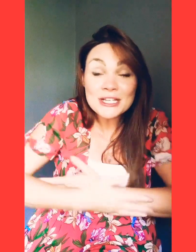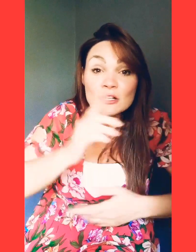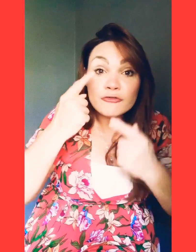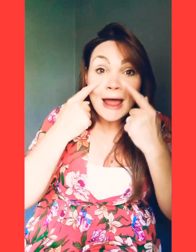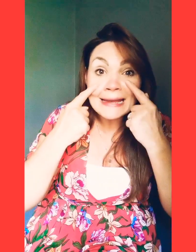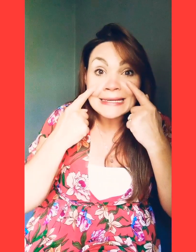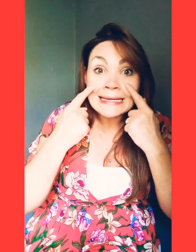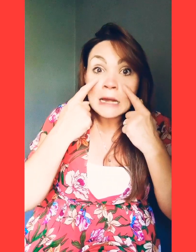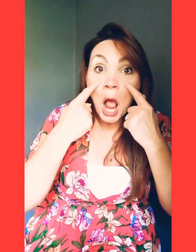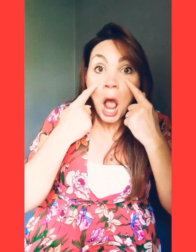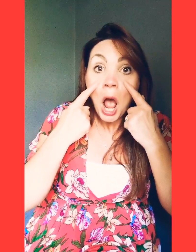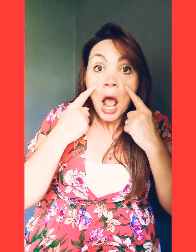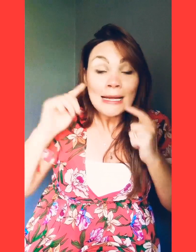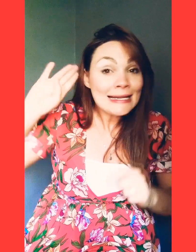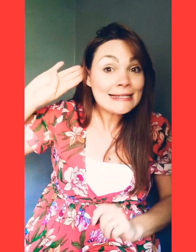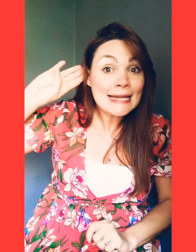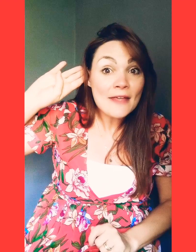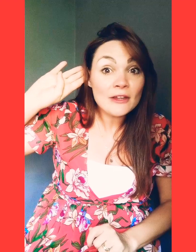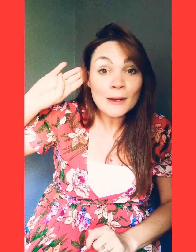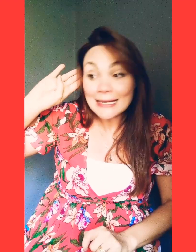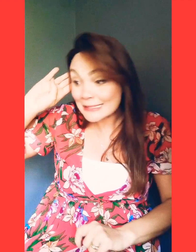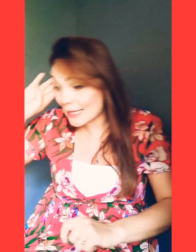She's crying. Listen, everyone, listen.